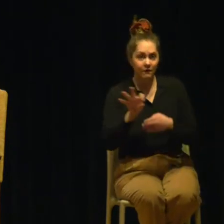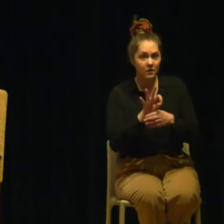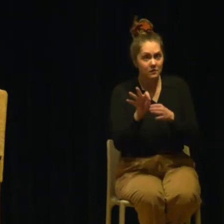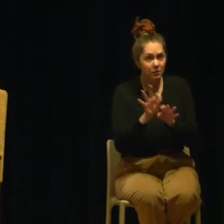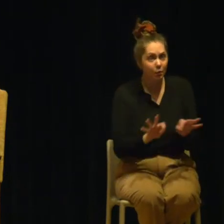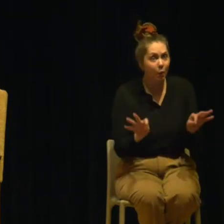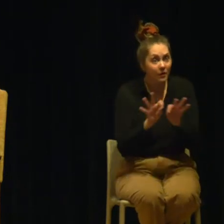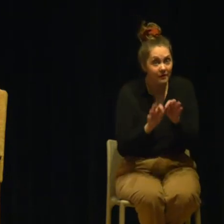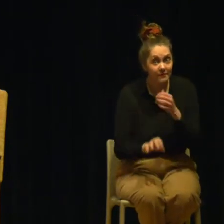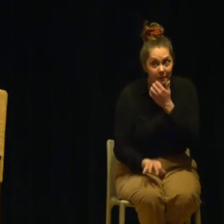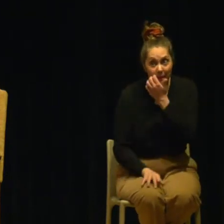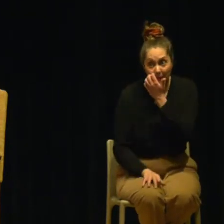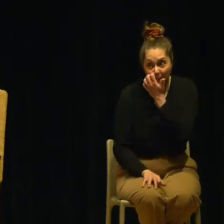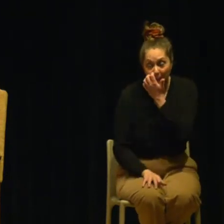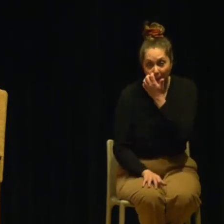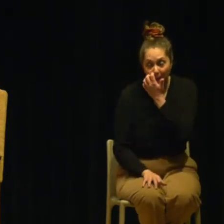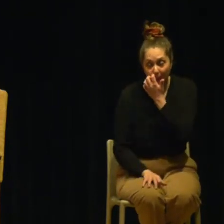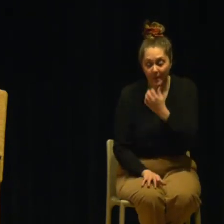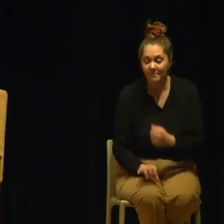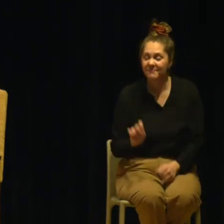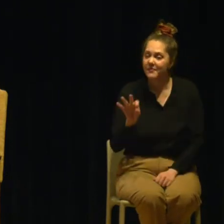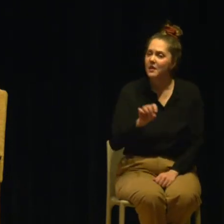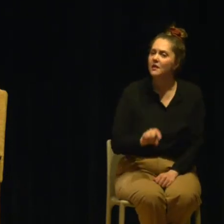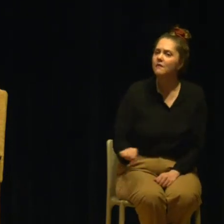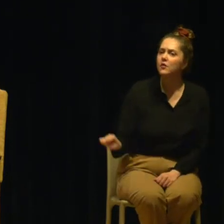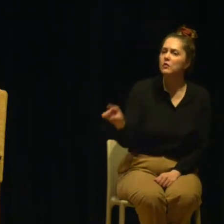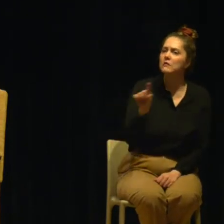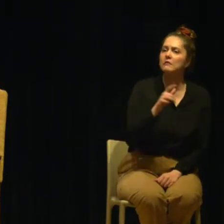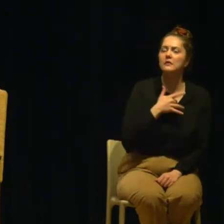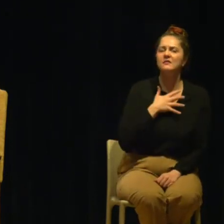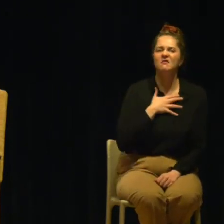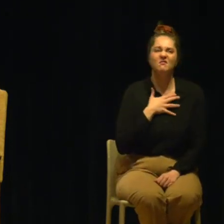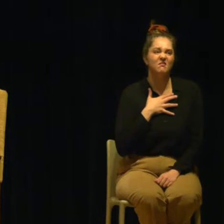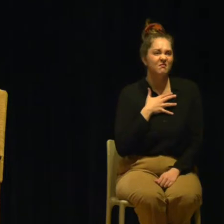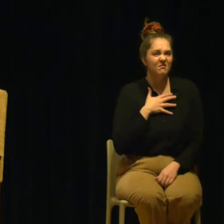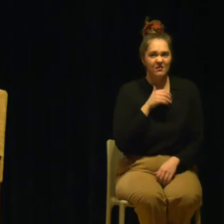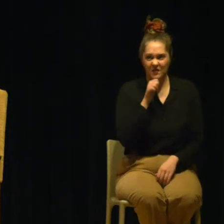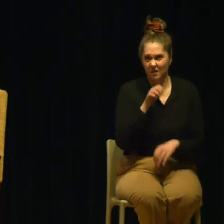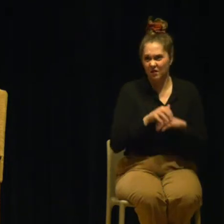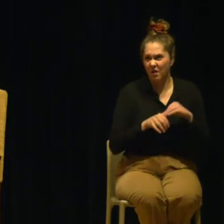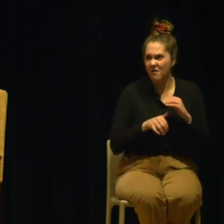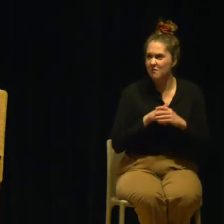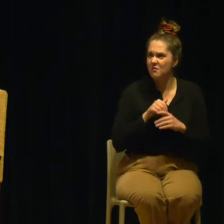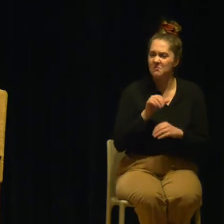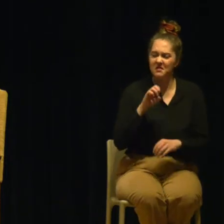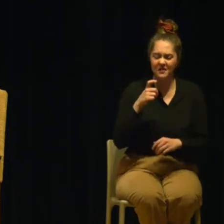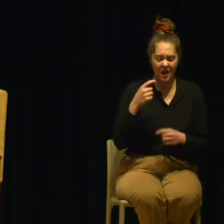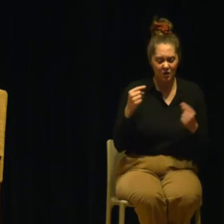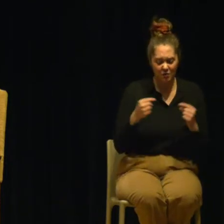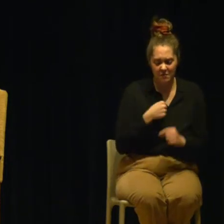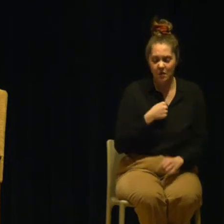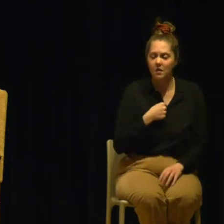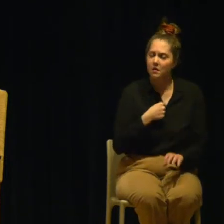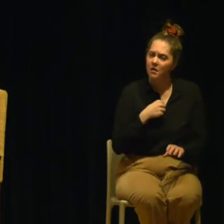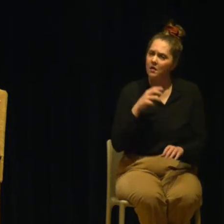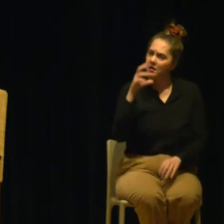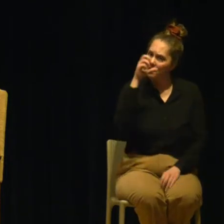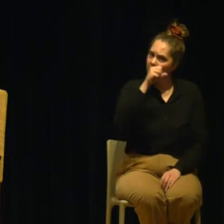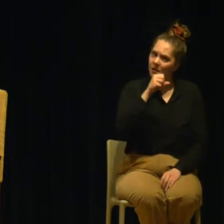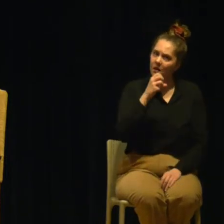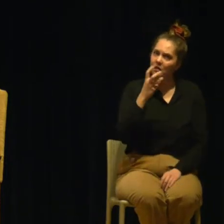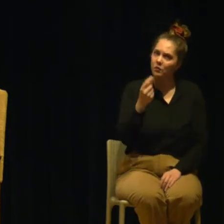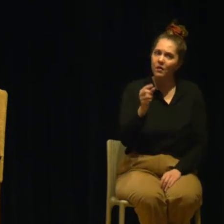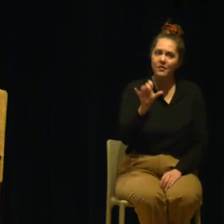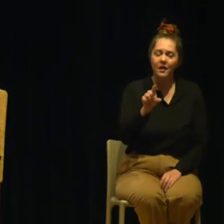important. And if you are uncomfortable and sex is painful, guess what? That's a very